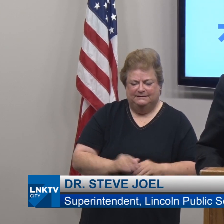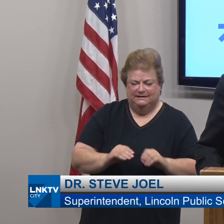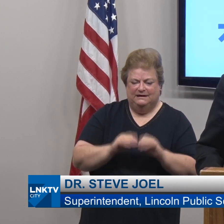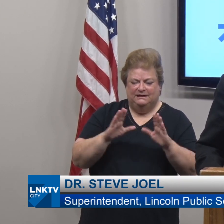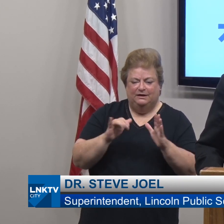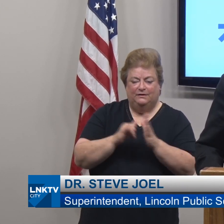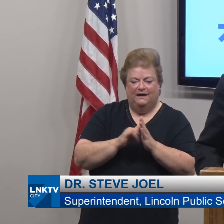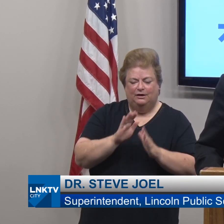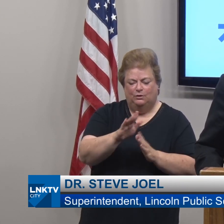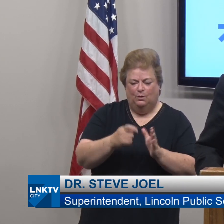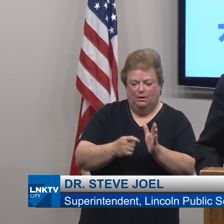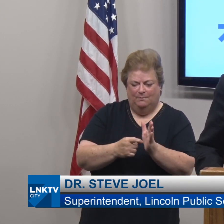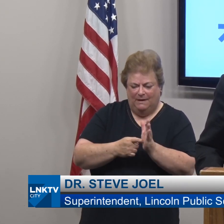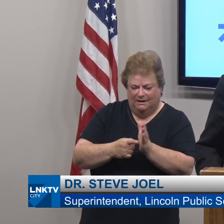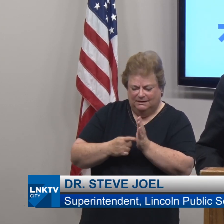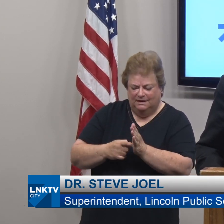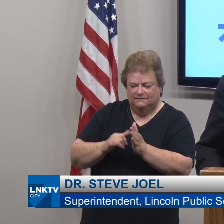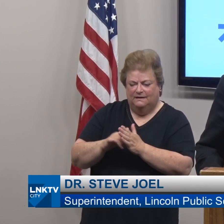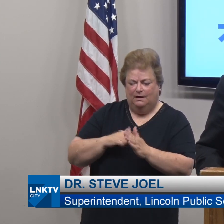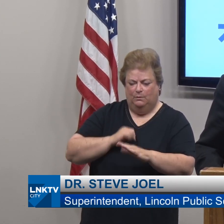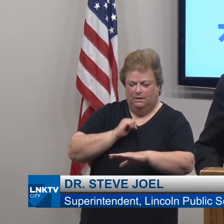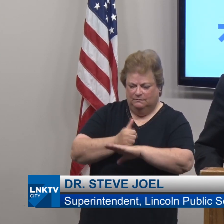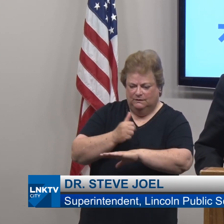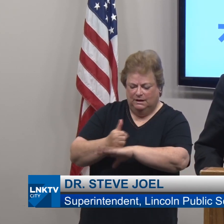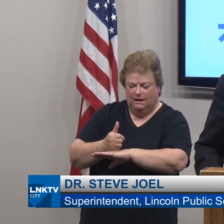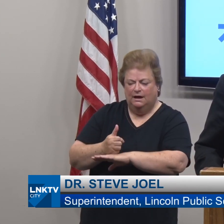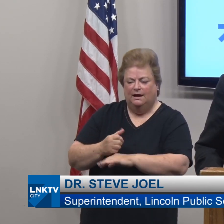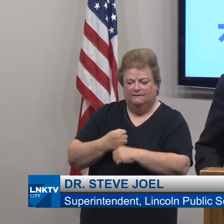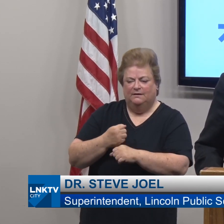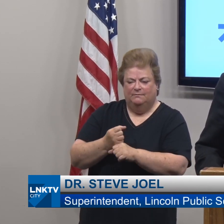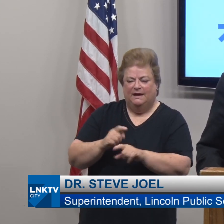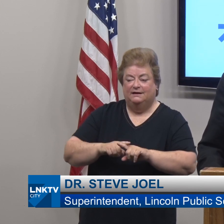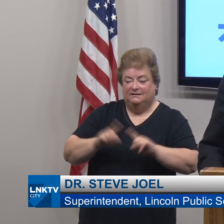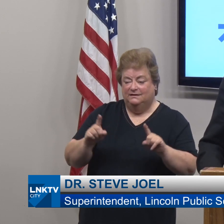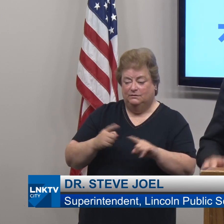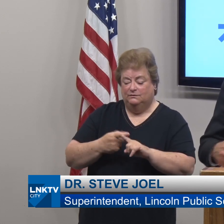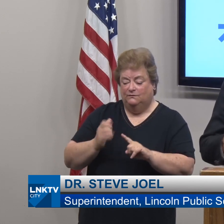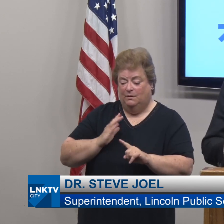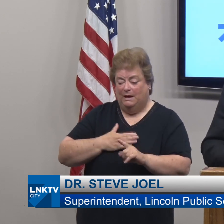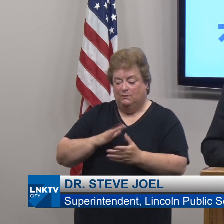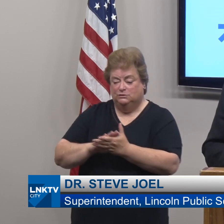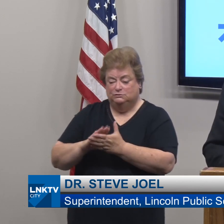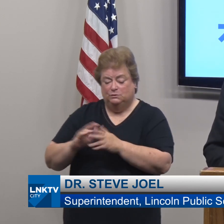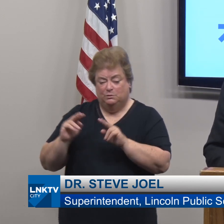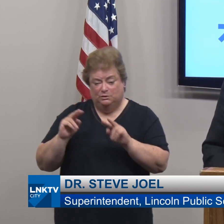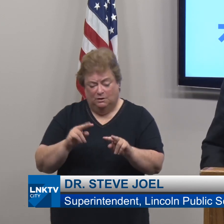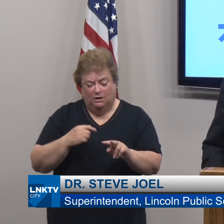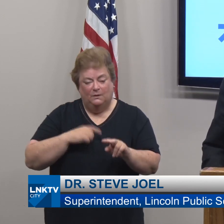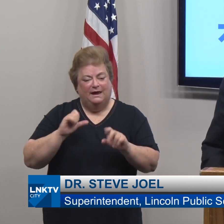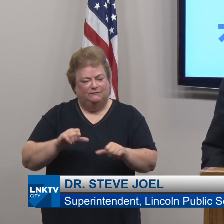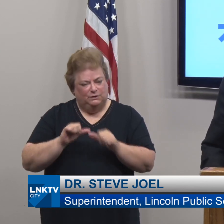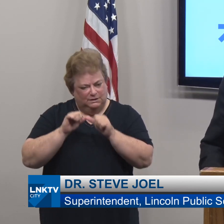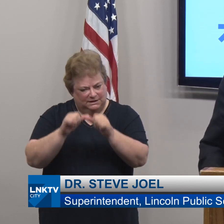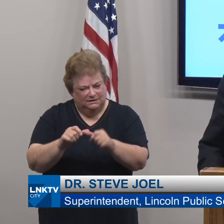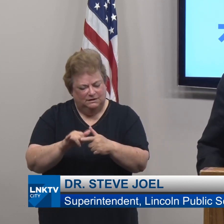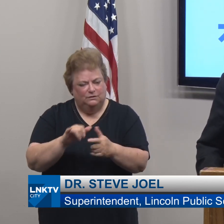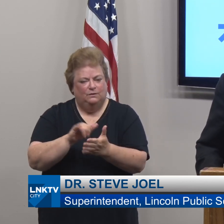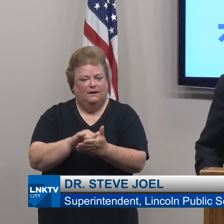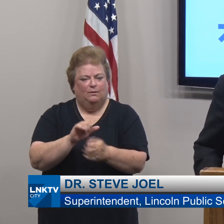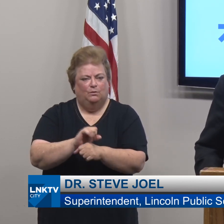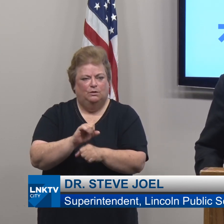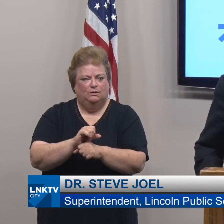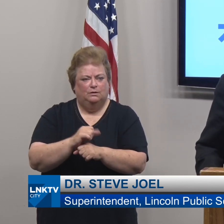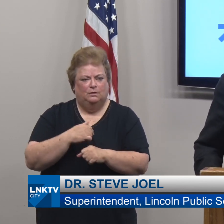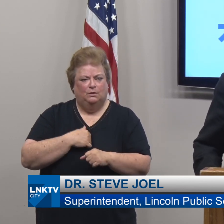and the practices that we put in place have made a difference, and from a school perspective, we need to continue that work because we would like nothing more